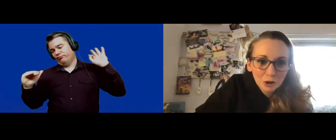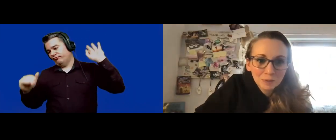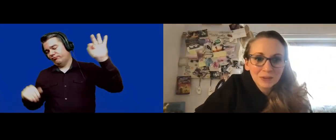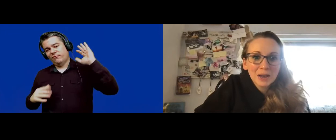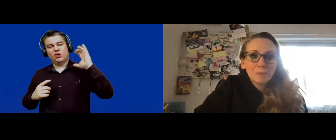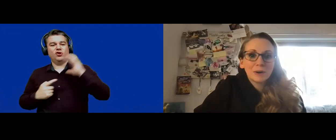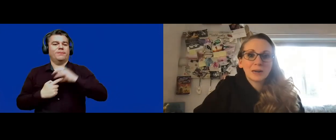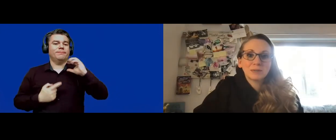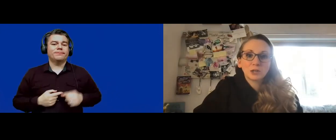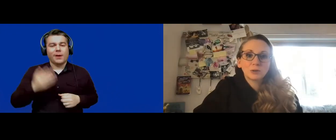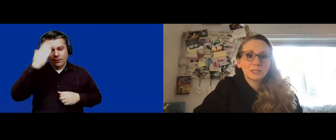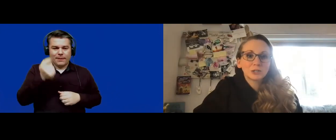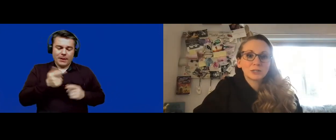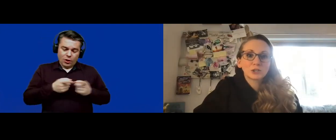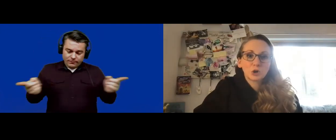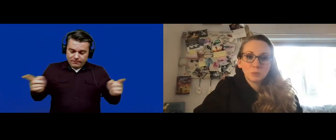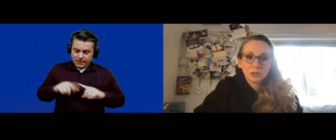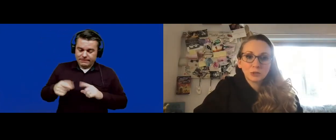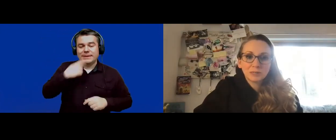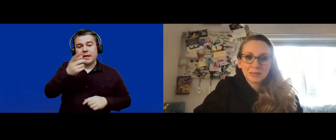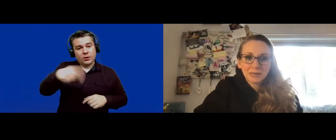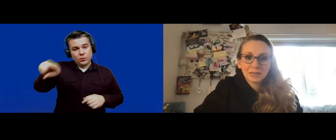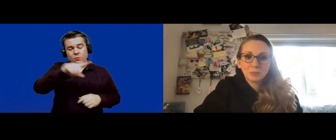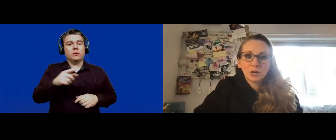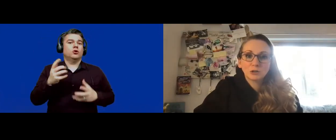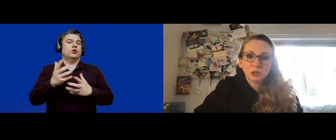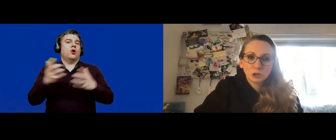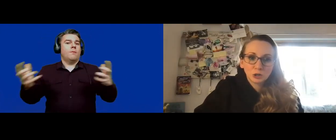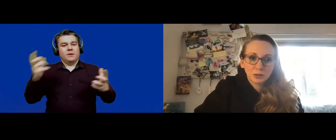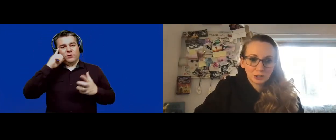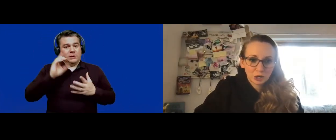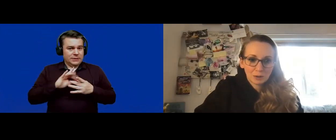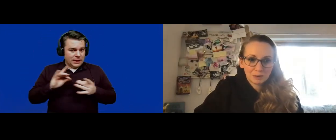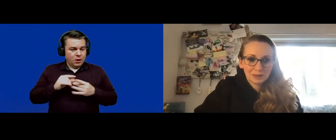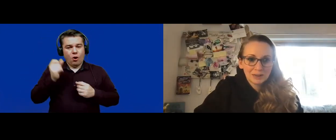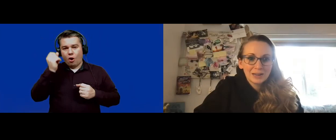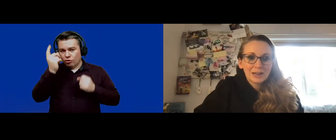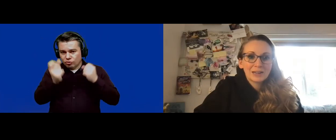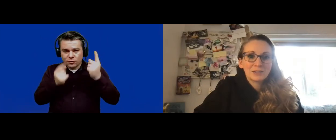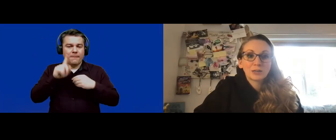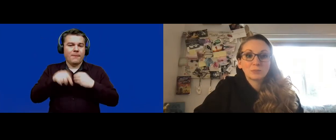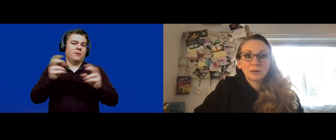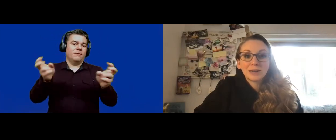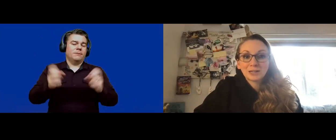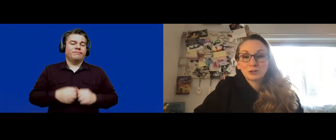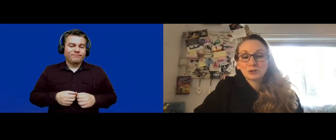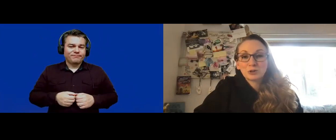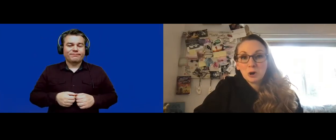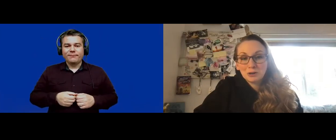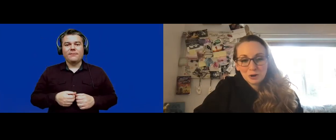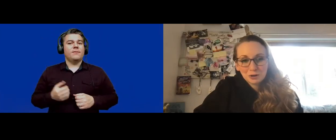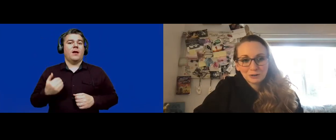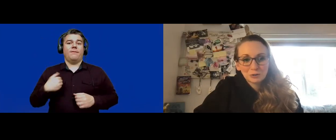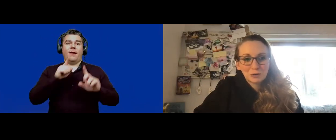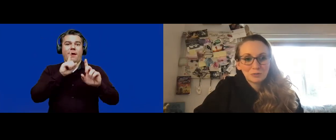bit long, but I'm telling you guys, there is so much to be said and to be understood on this topic. And there has been answers